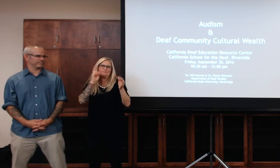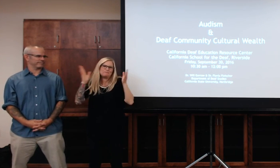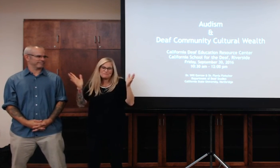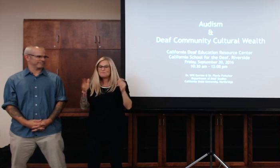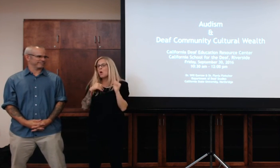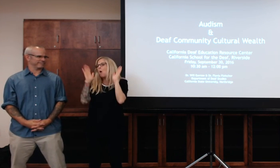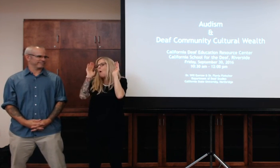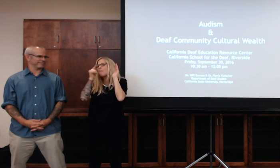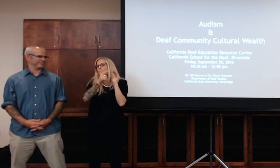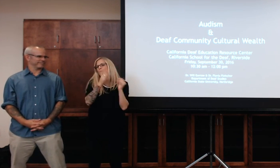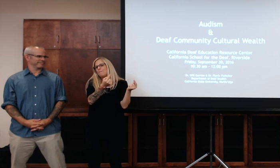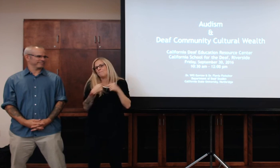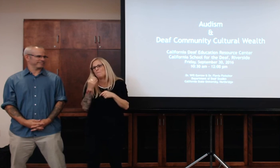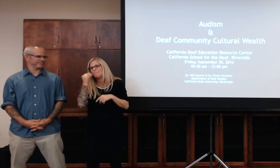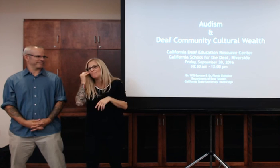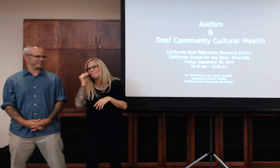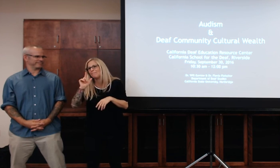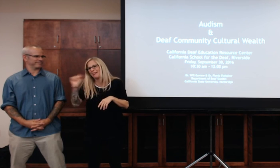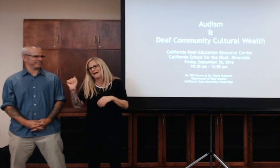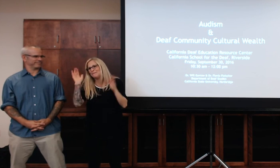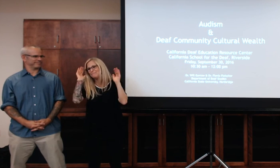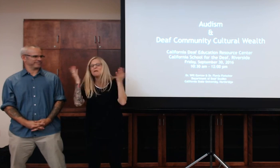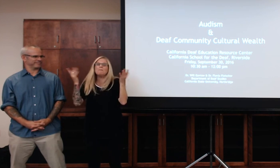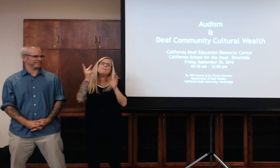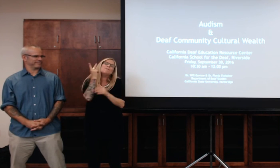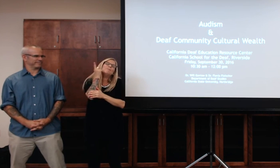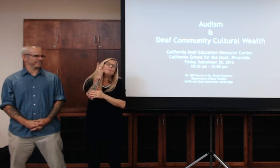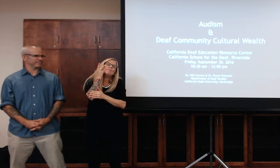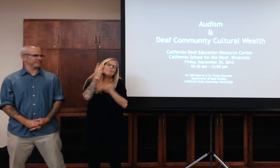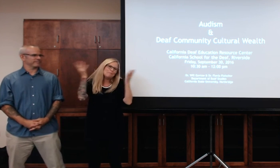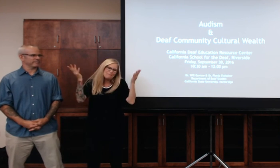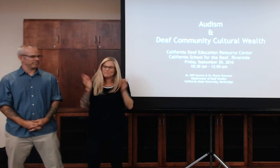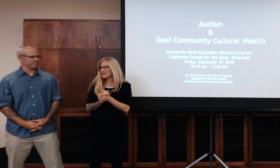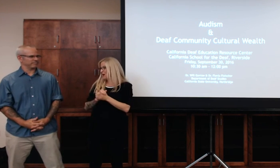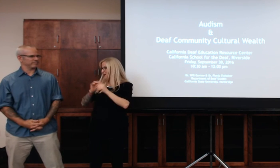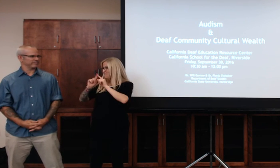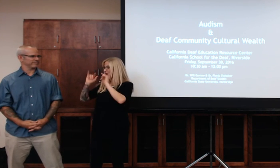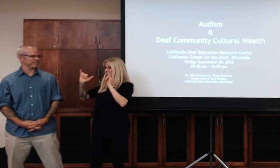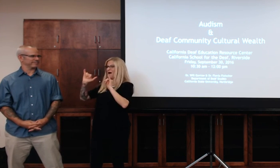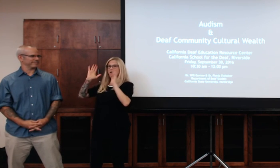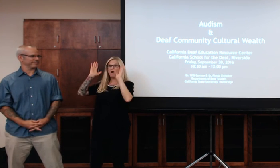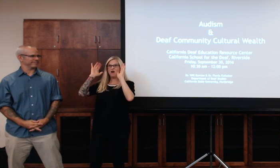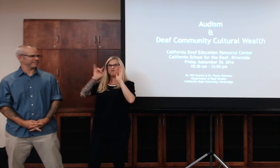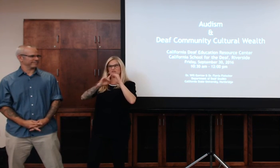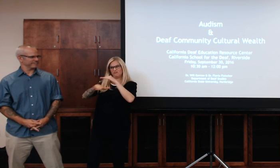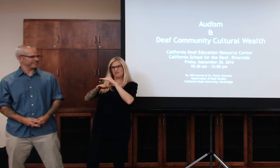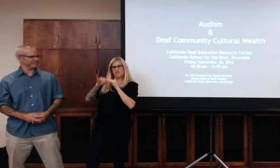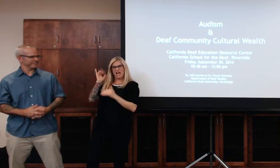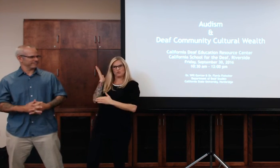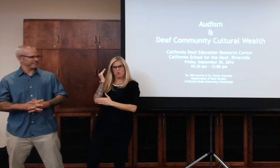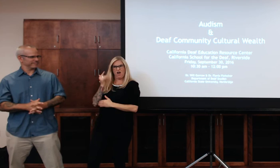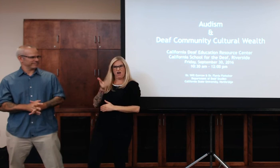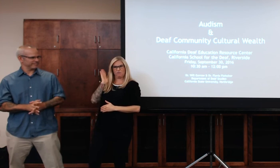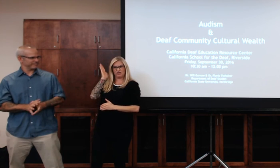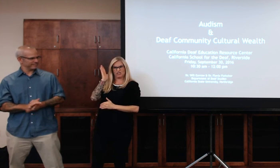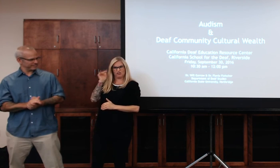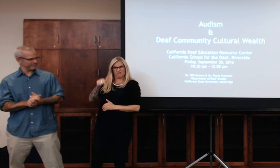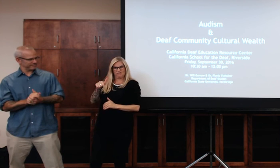which one she'd like to do, but I'm hoping she'll come home to L.A., so I guess we'll see. So in a nutshell, that's the reason why we're